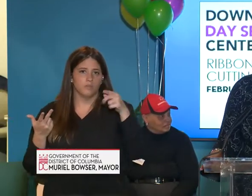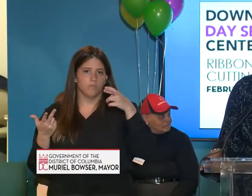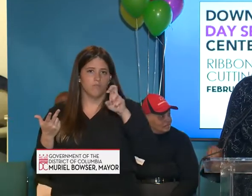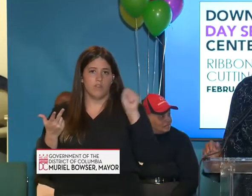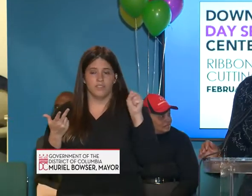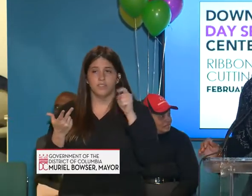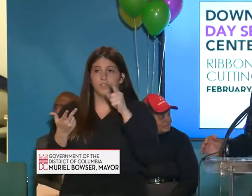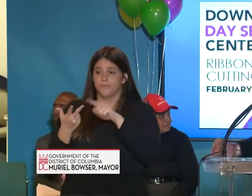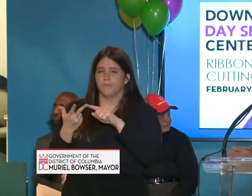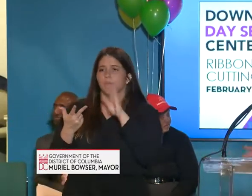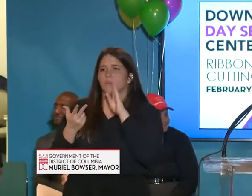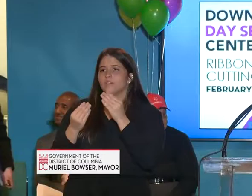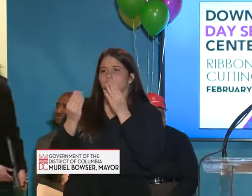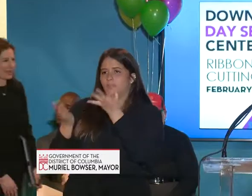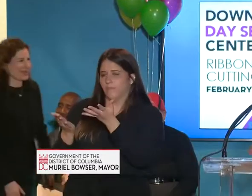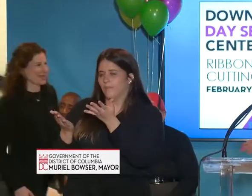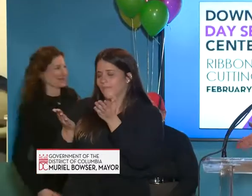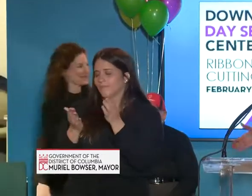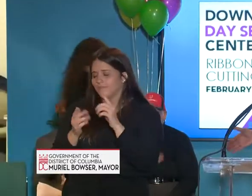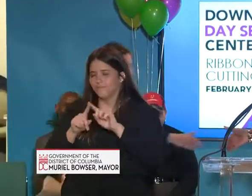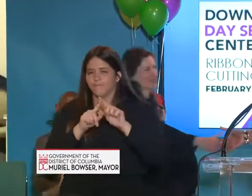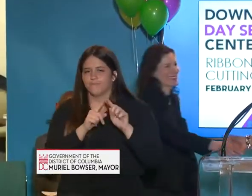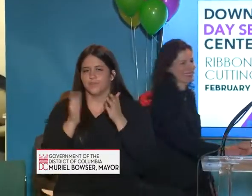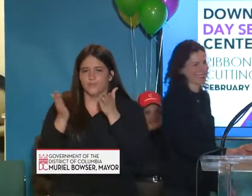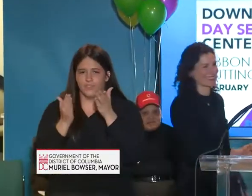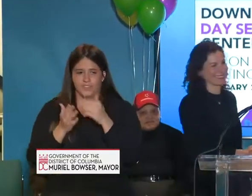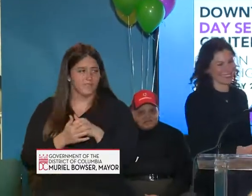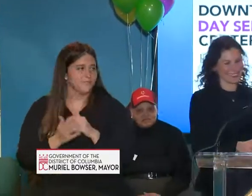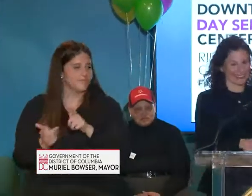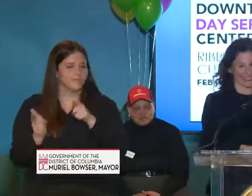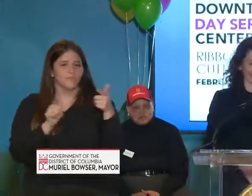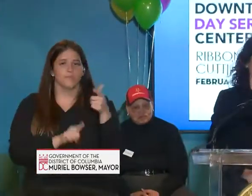partner in delivering services. Laura Zeilinger.